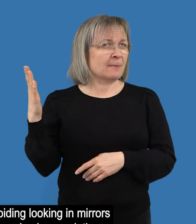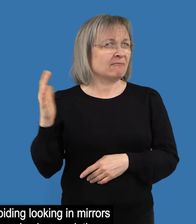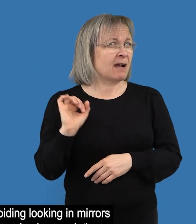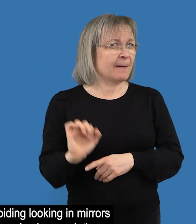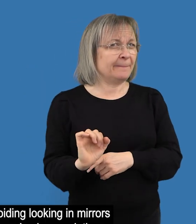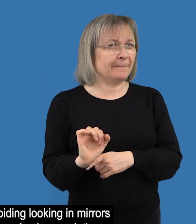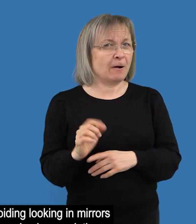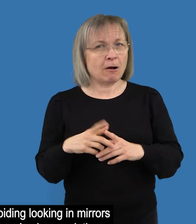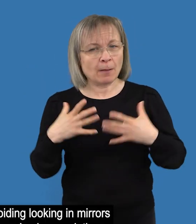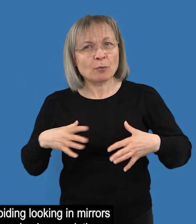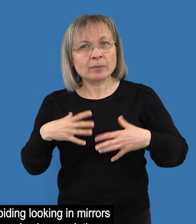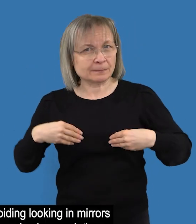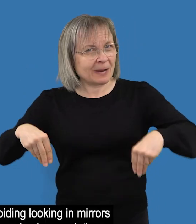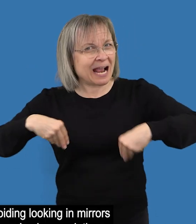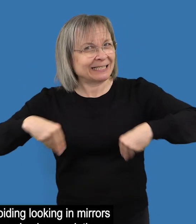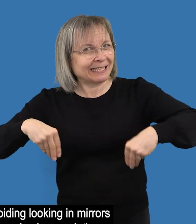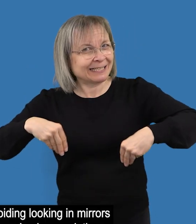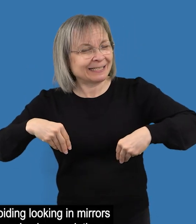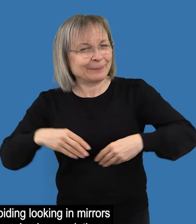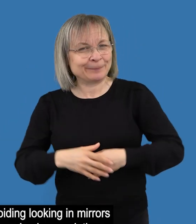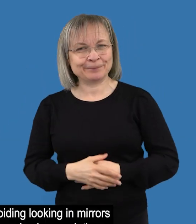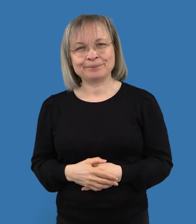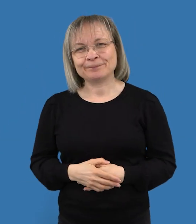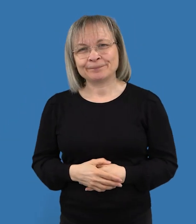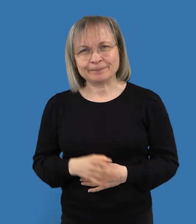Avoiding looking in mirrors or wearing baggy clothes.